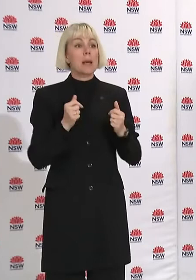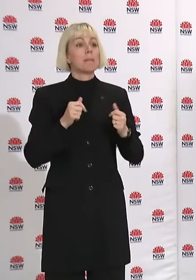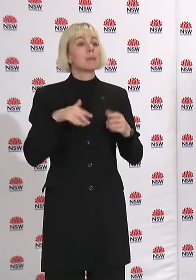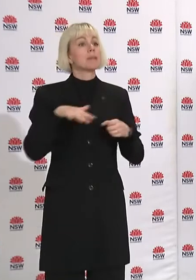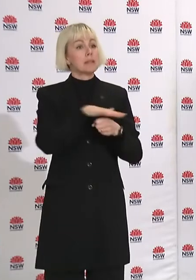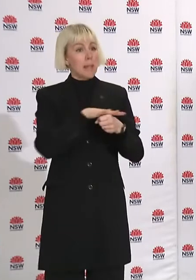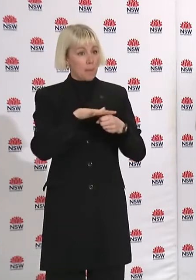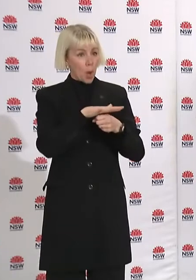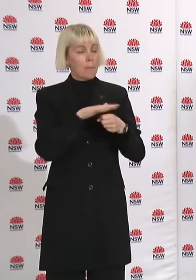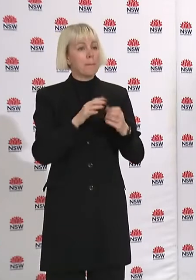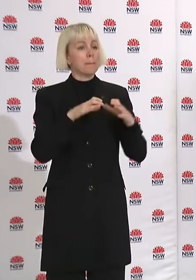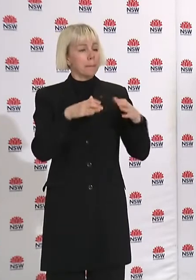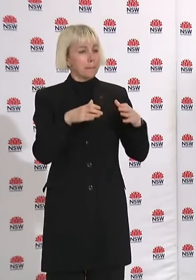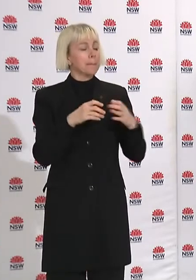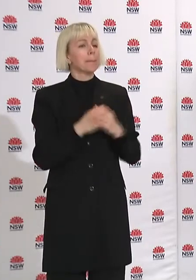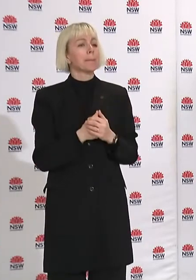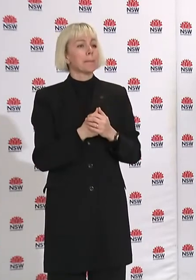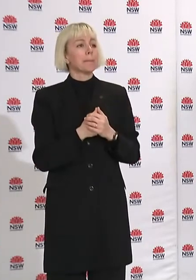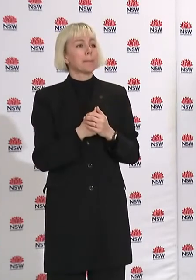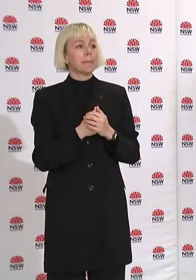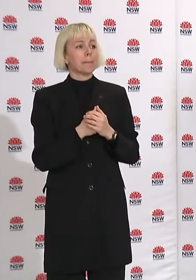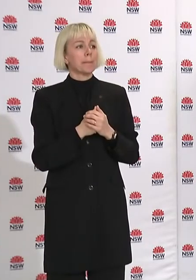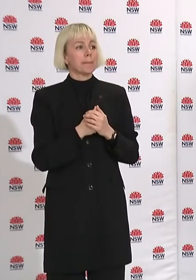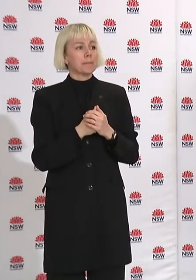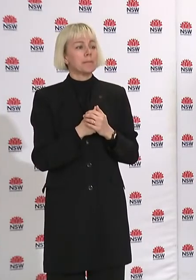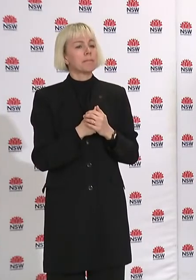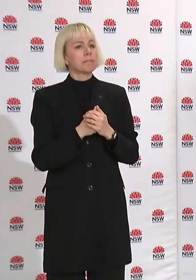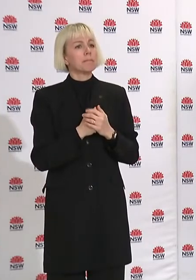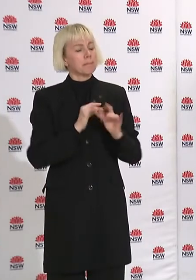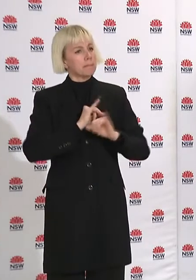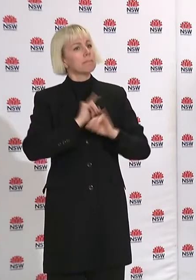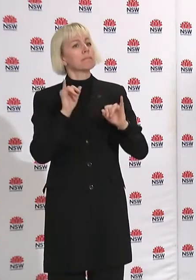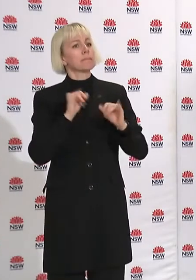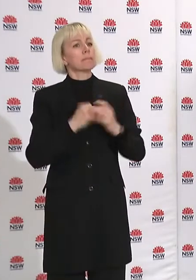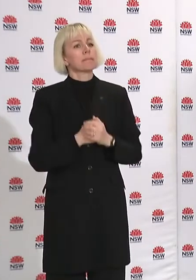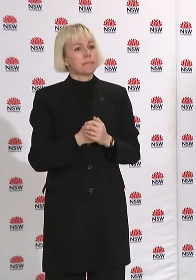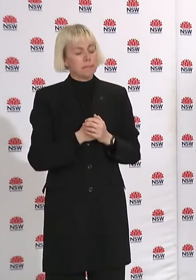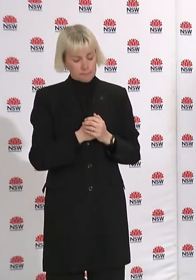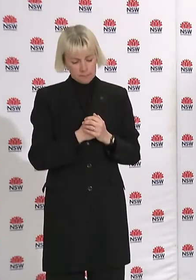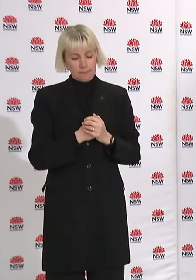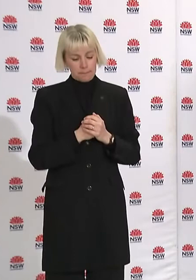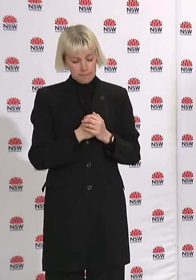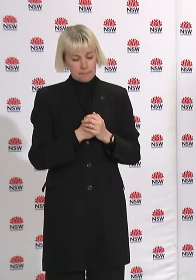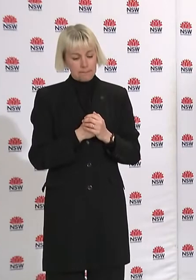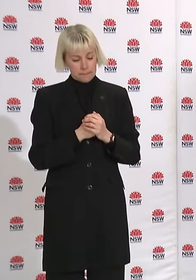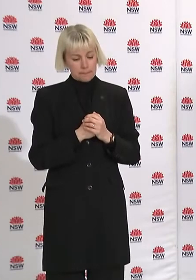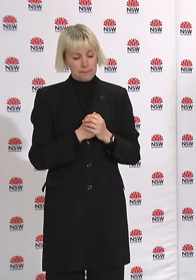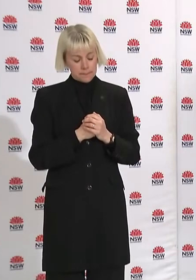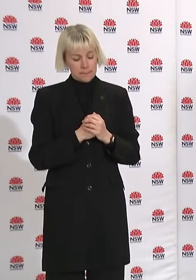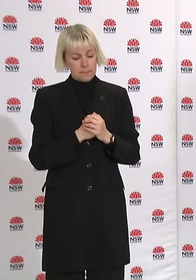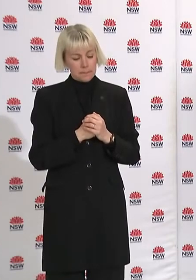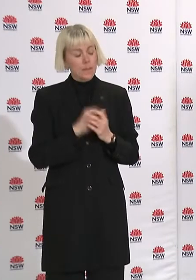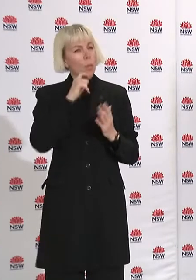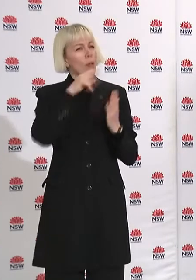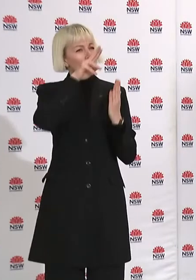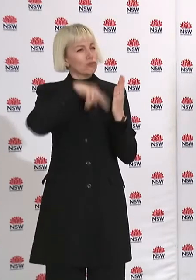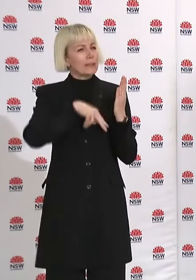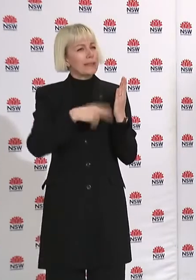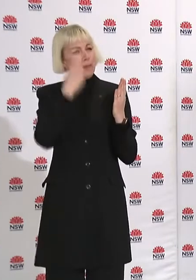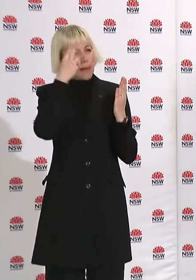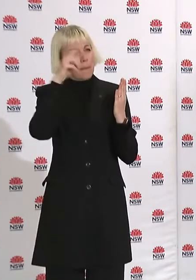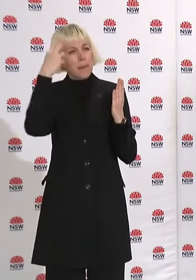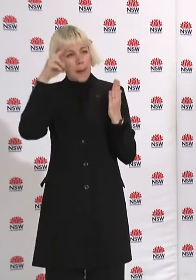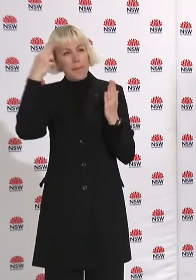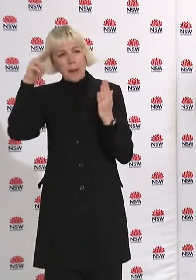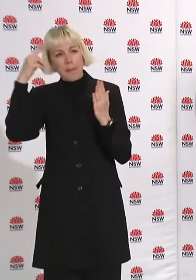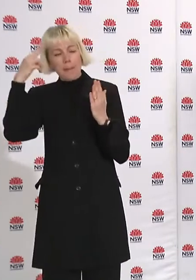updated list, I'll read out the suburbs so that people actually are aware of it, because they may not be familiar